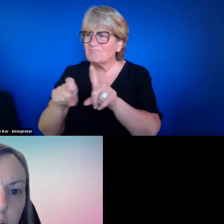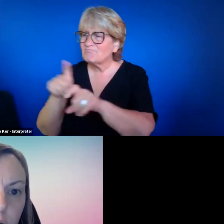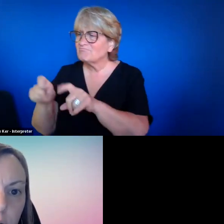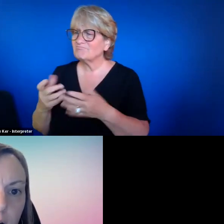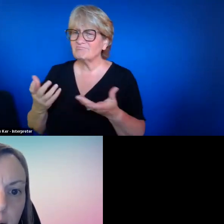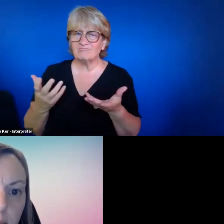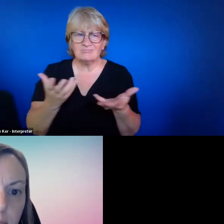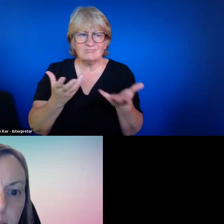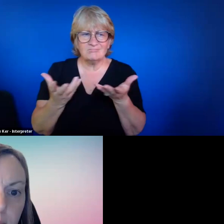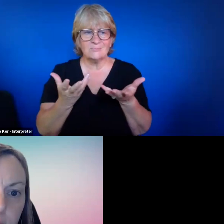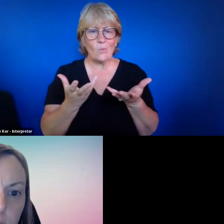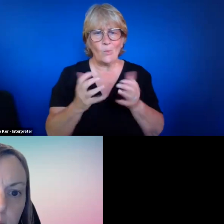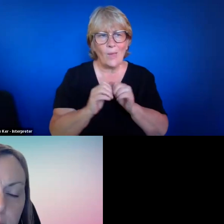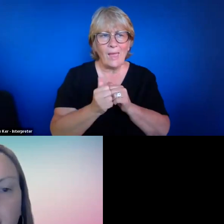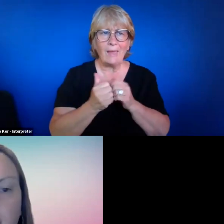way to